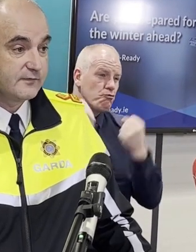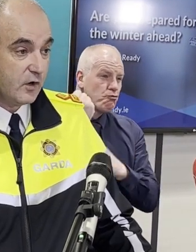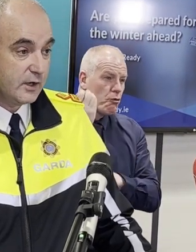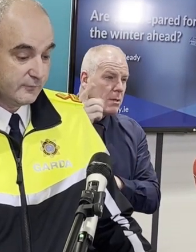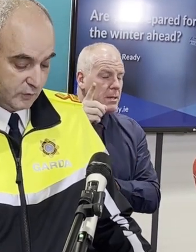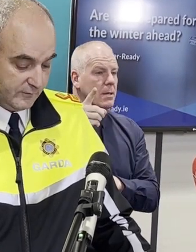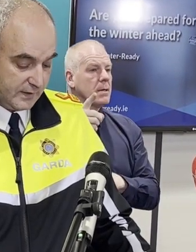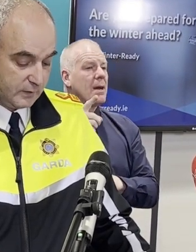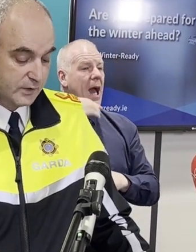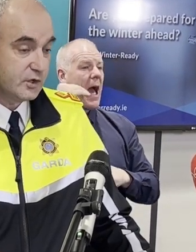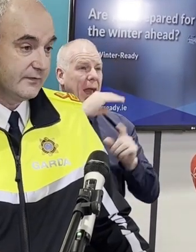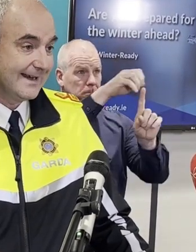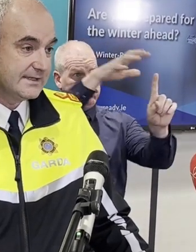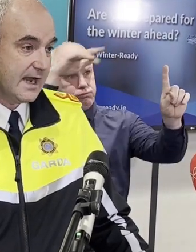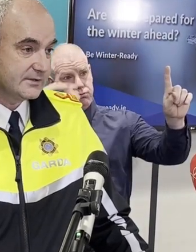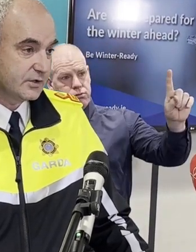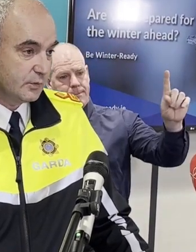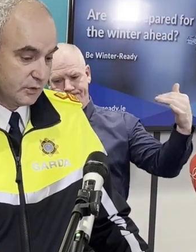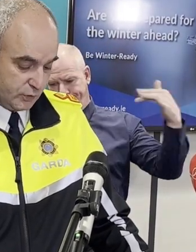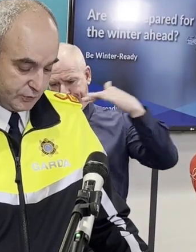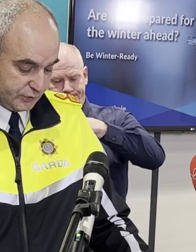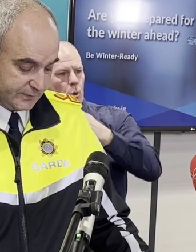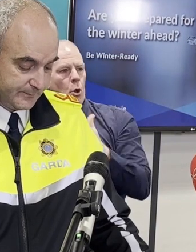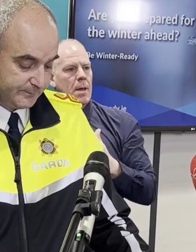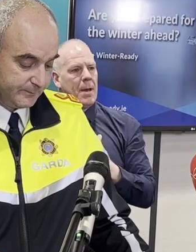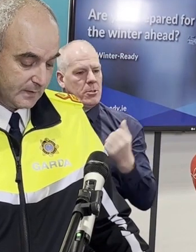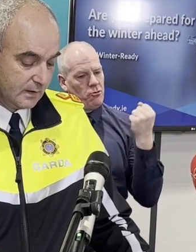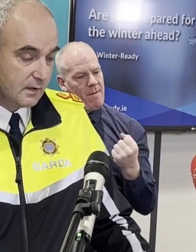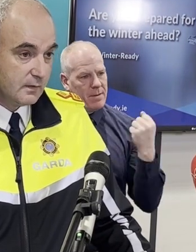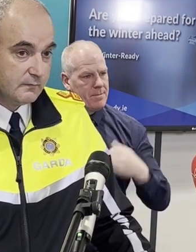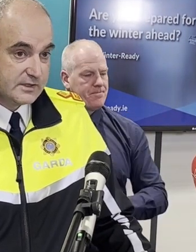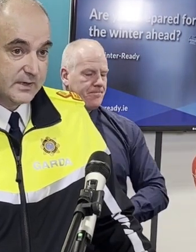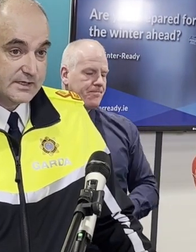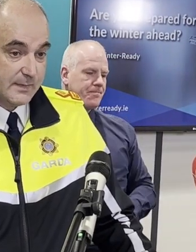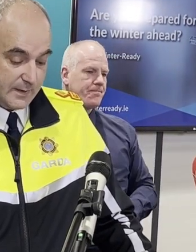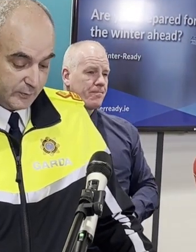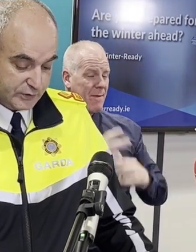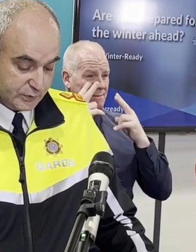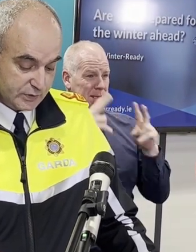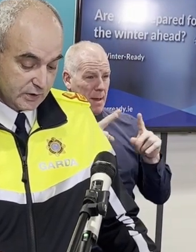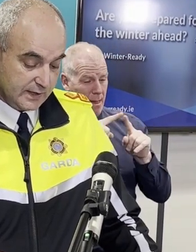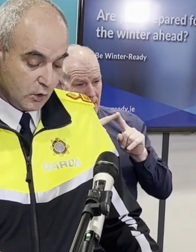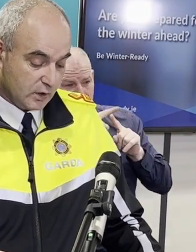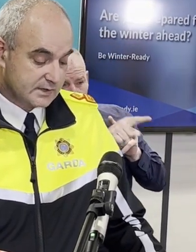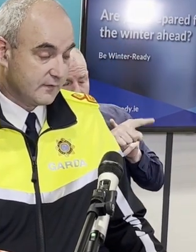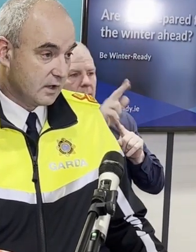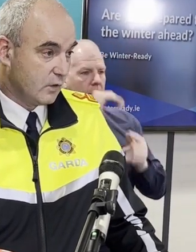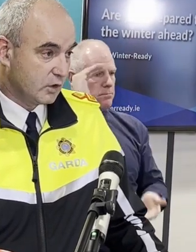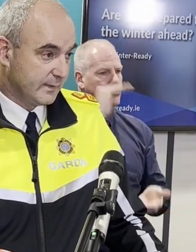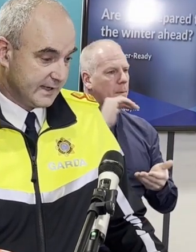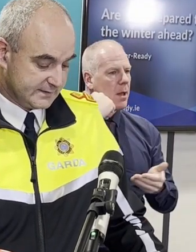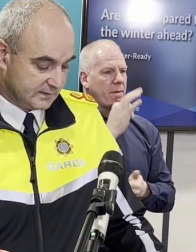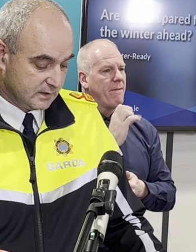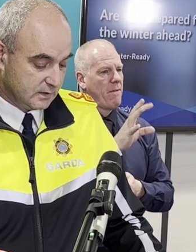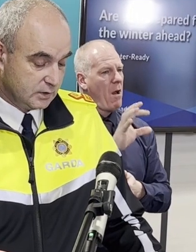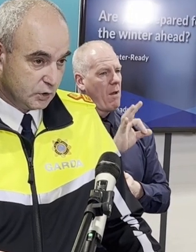of ice falling off your vehicle when driving is a hazard to other road users. Visibility may be reduced in localised fog over